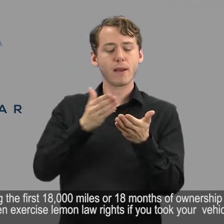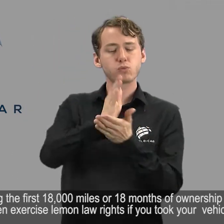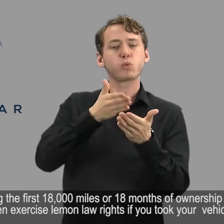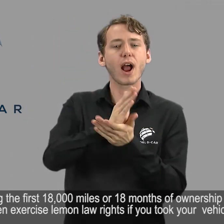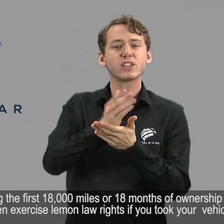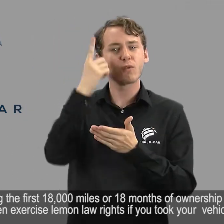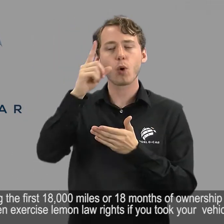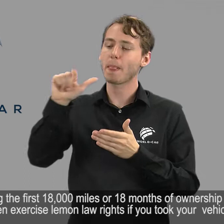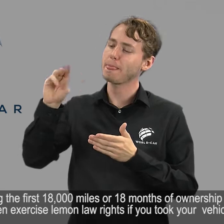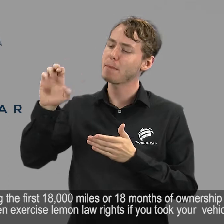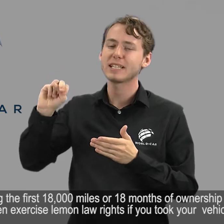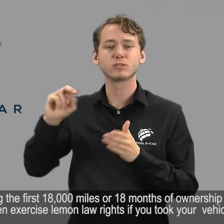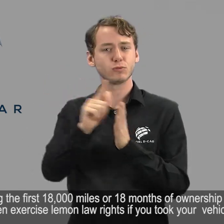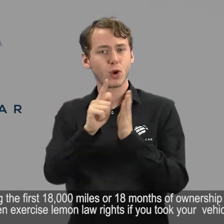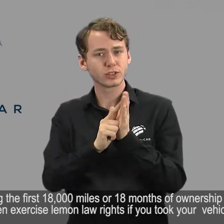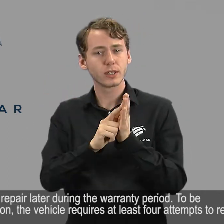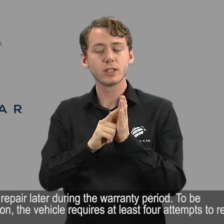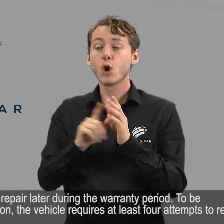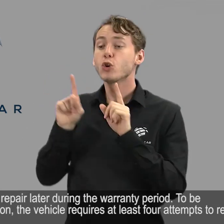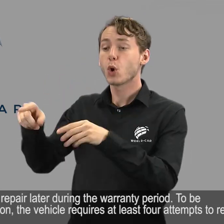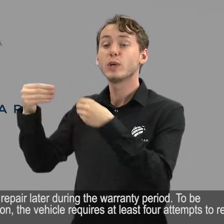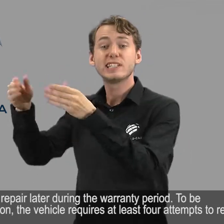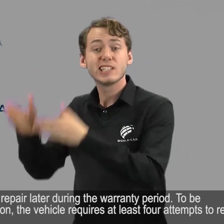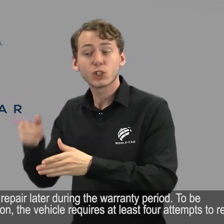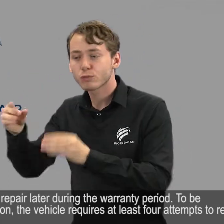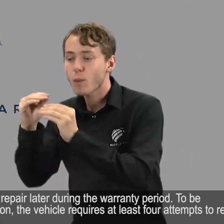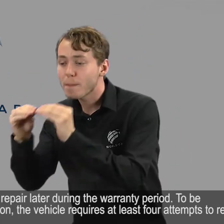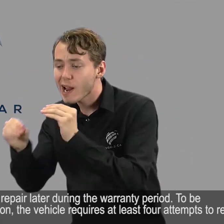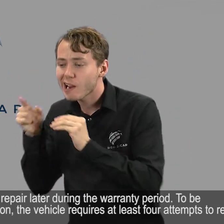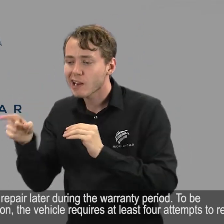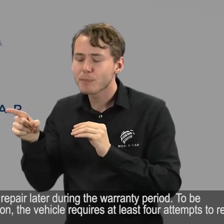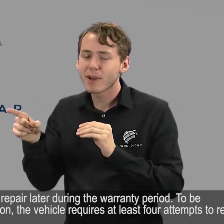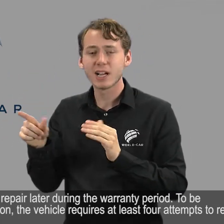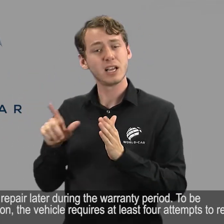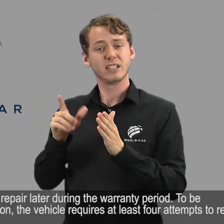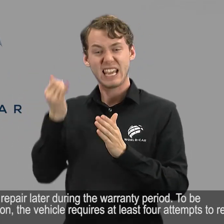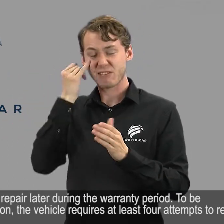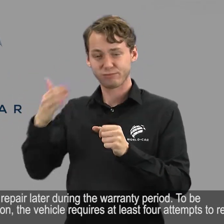rights if you took your vehicle to a dealership for repair later during the warranty period.